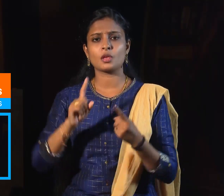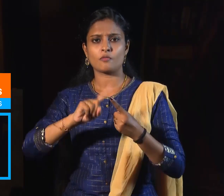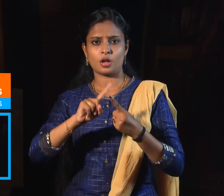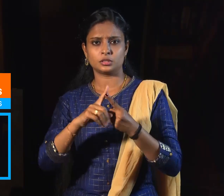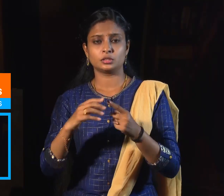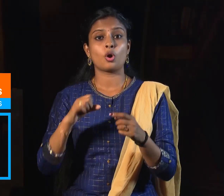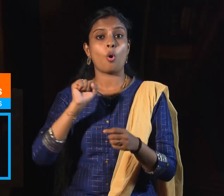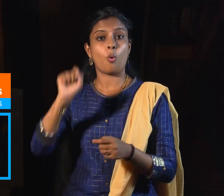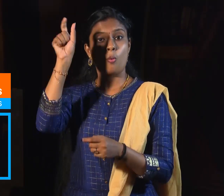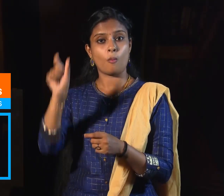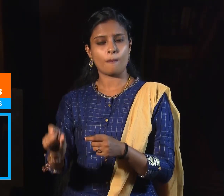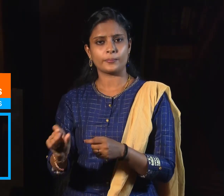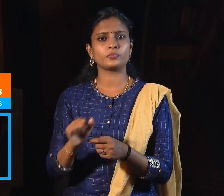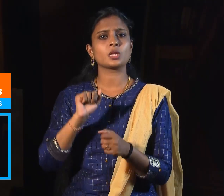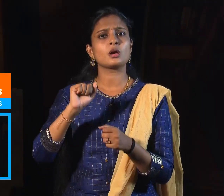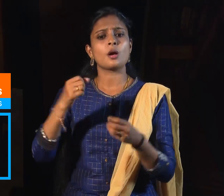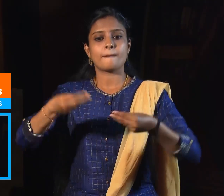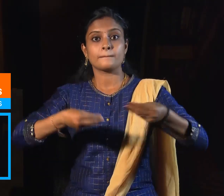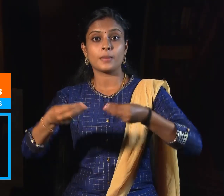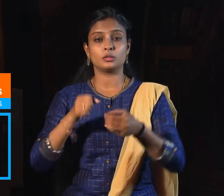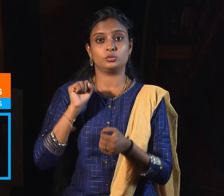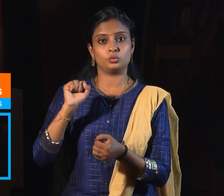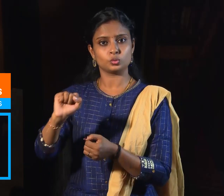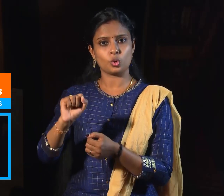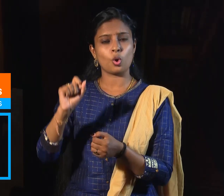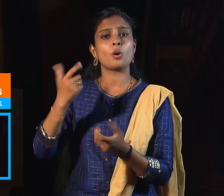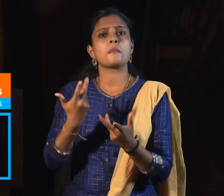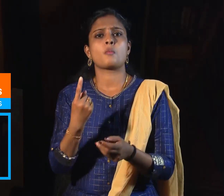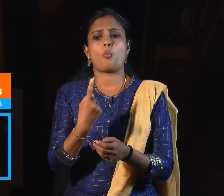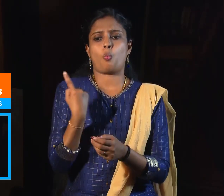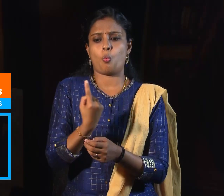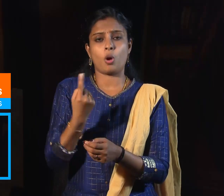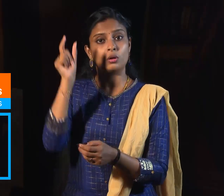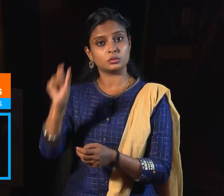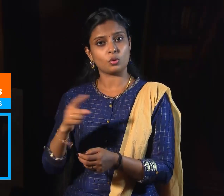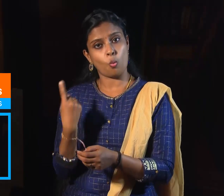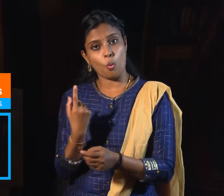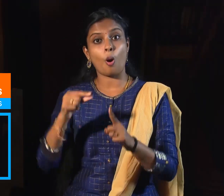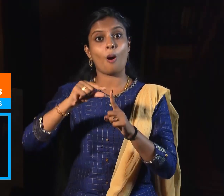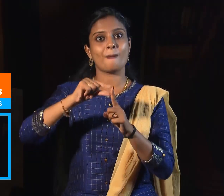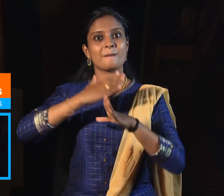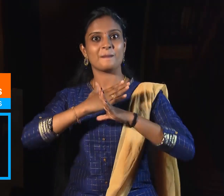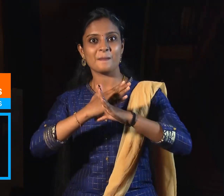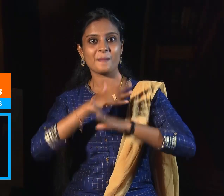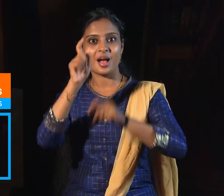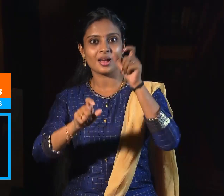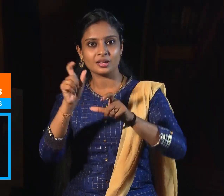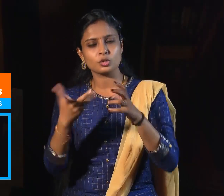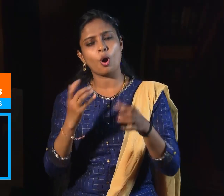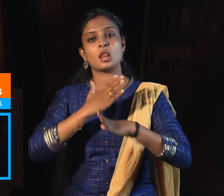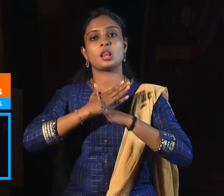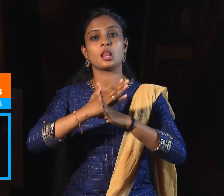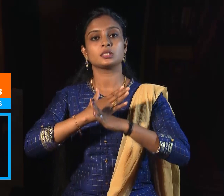Owners. The owners of an enterprise may be a sole trader or partners or shareholders of a